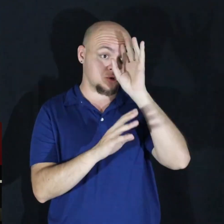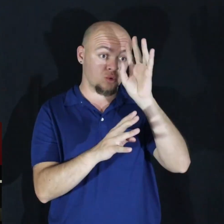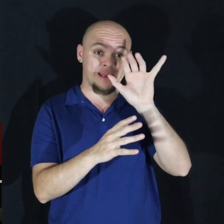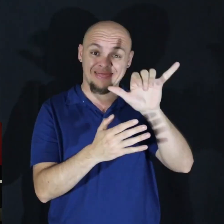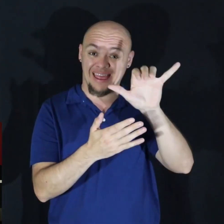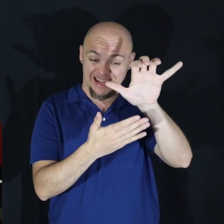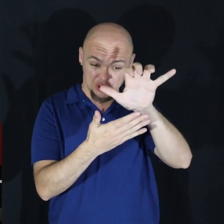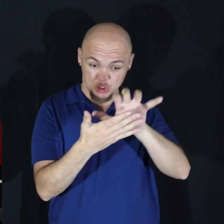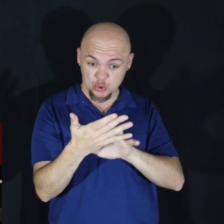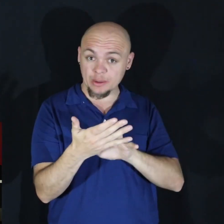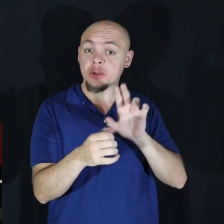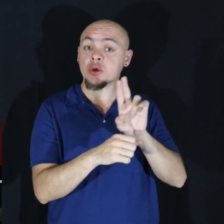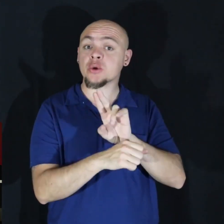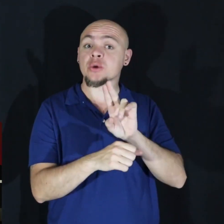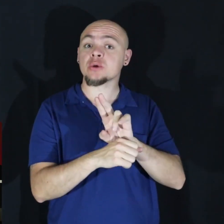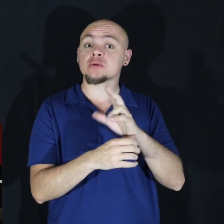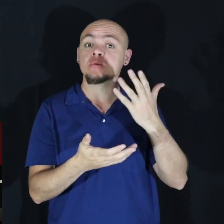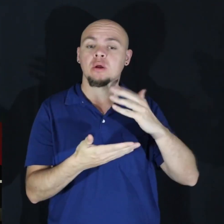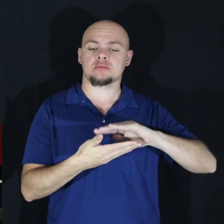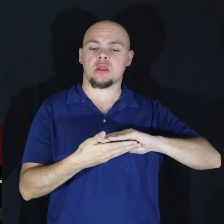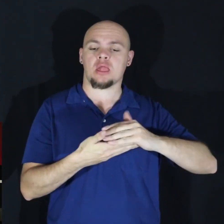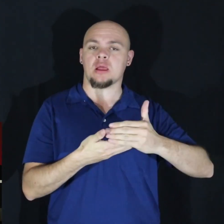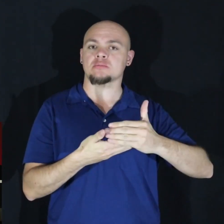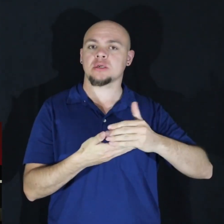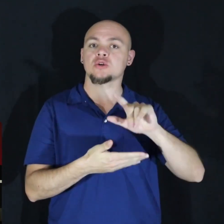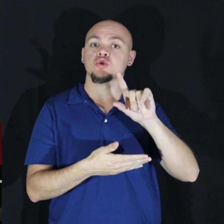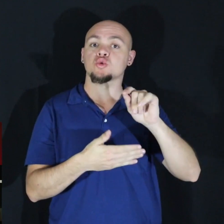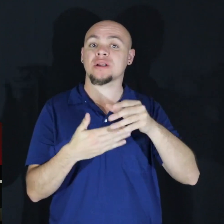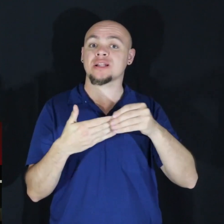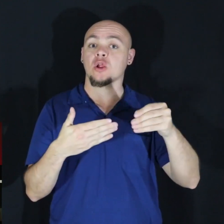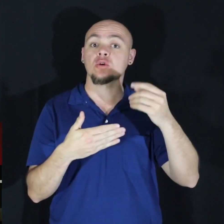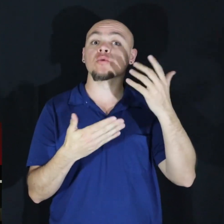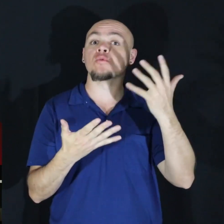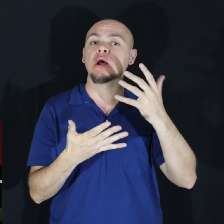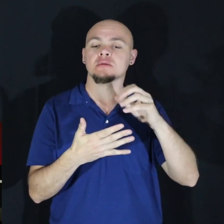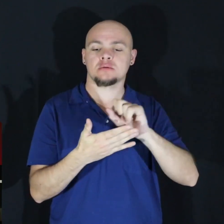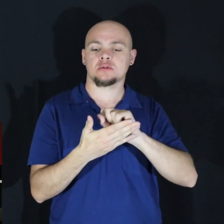script using no more than a laptop and $20 worth of software.